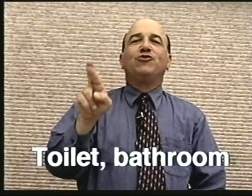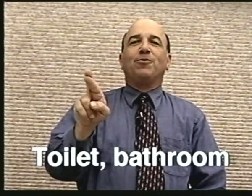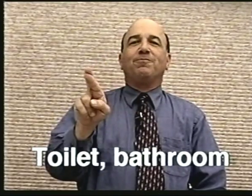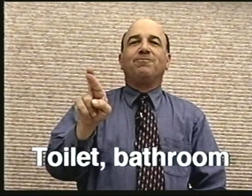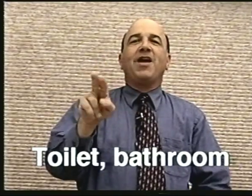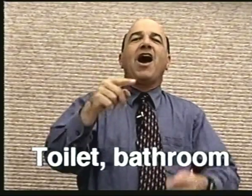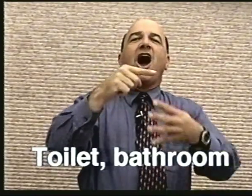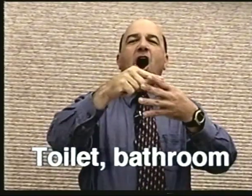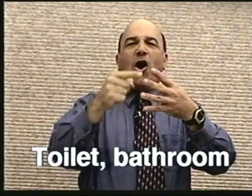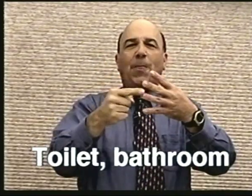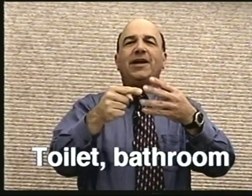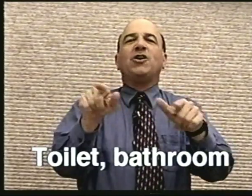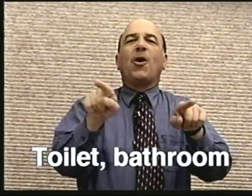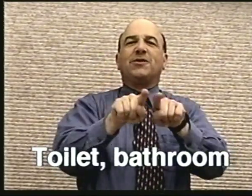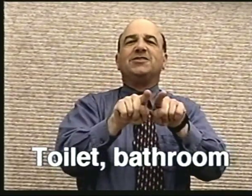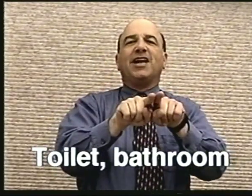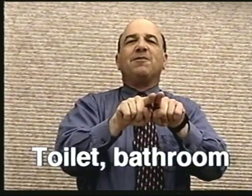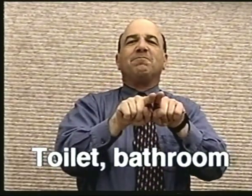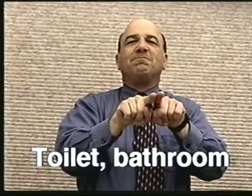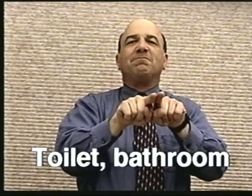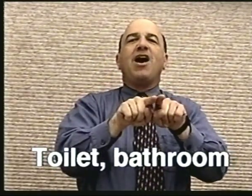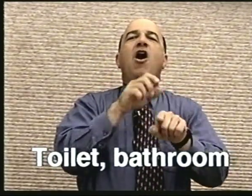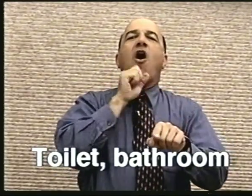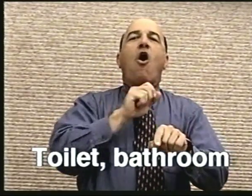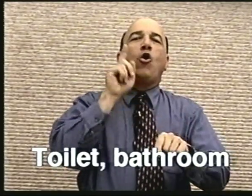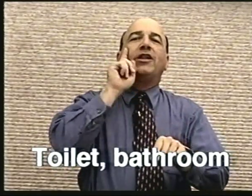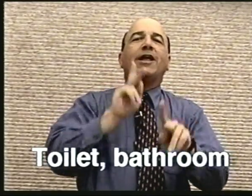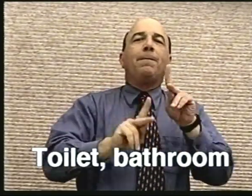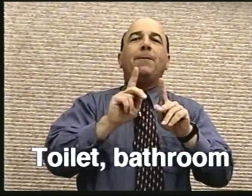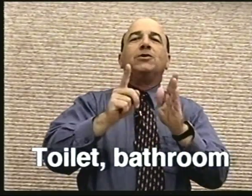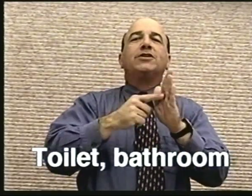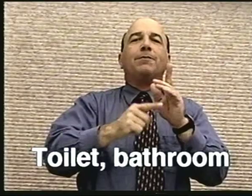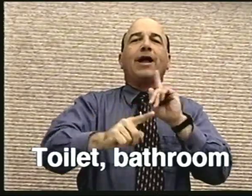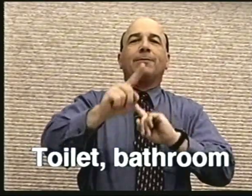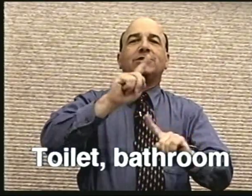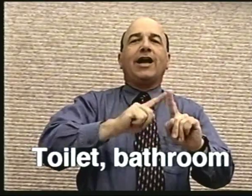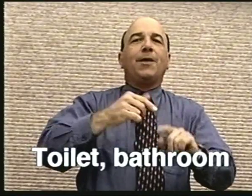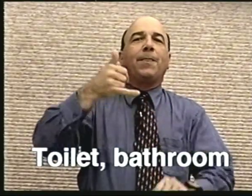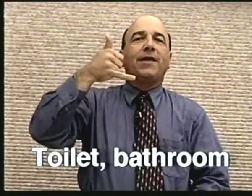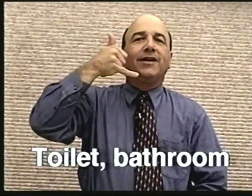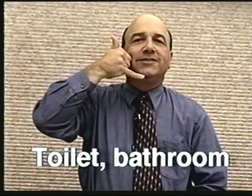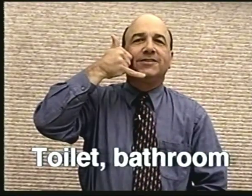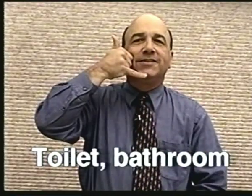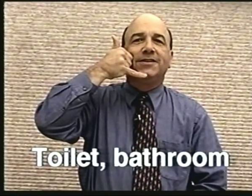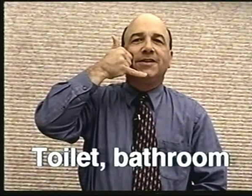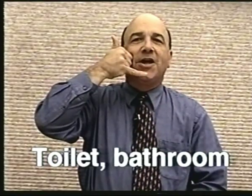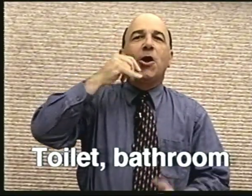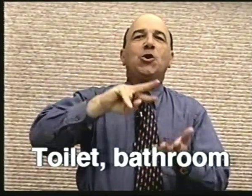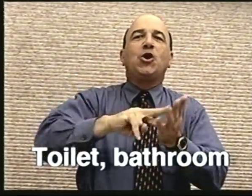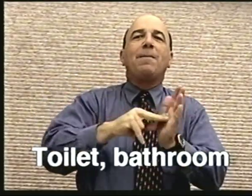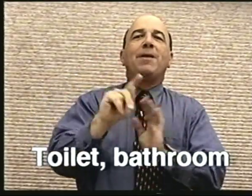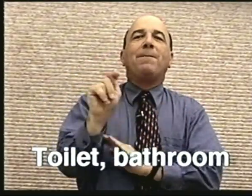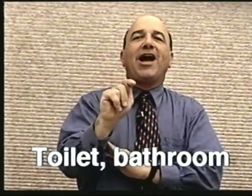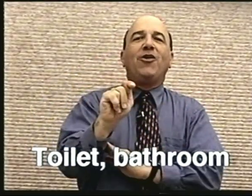restroom. All these are the same. Older deaf people sometimes sign this to mean